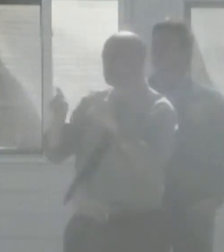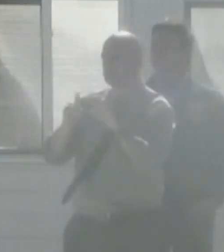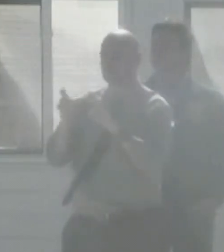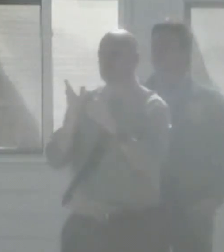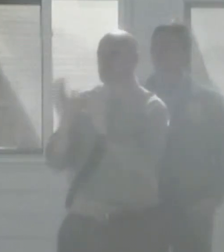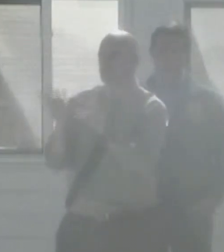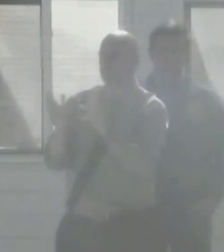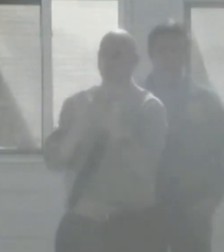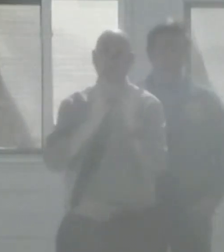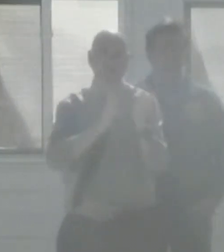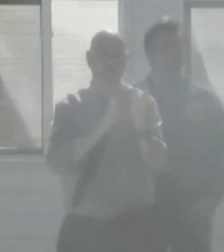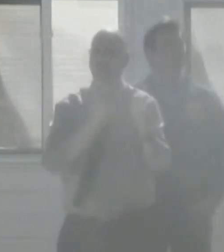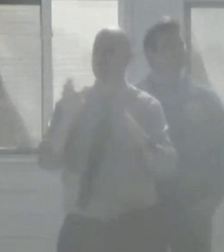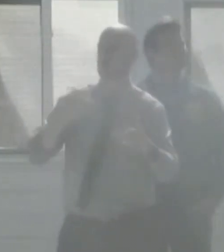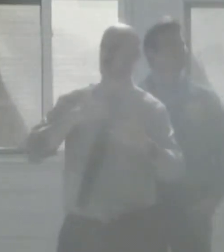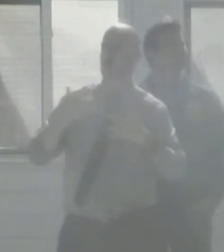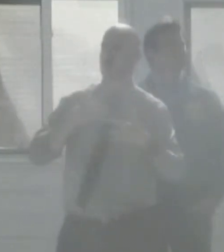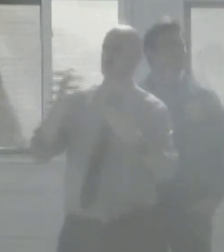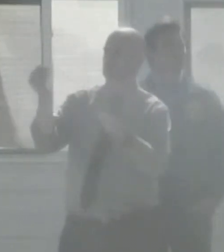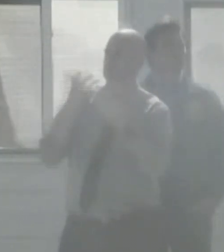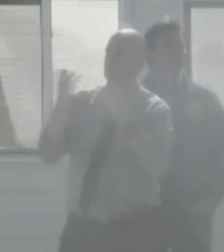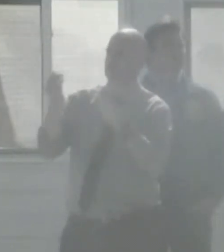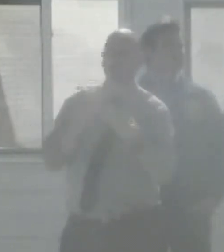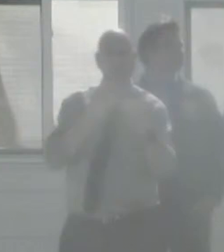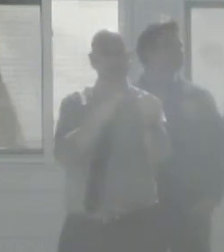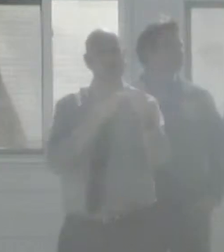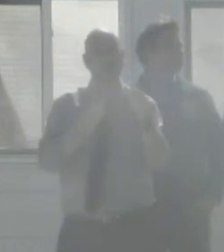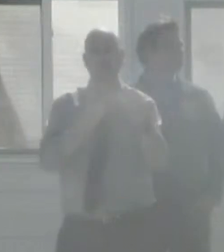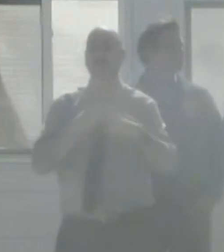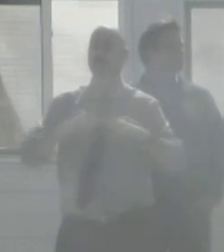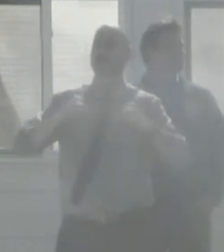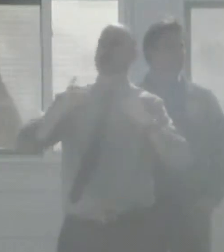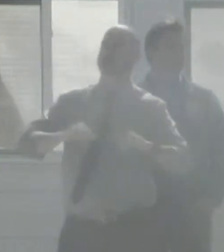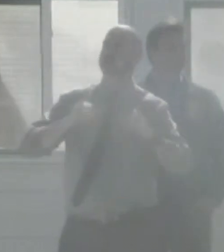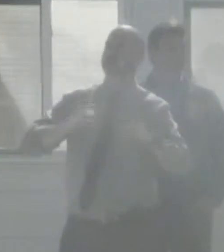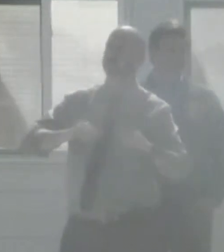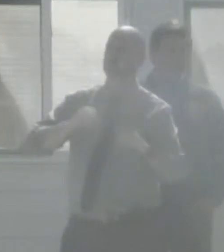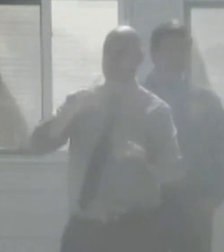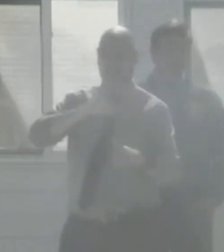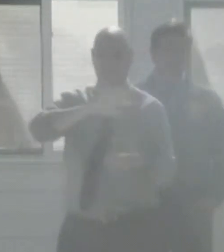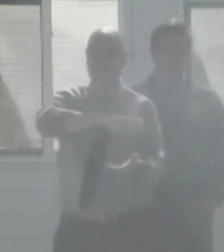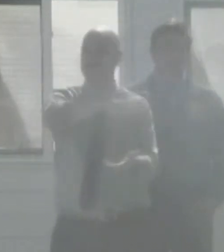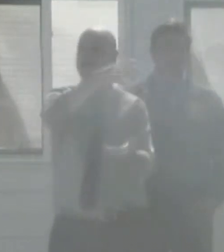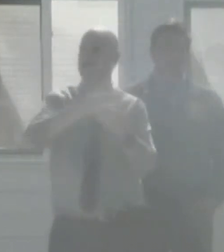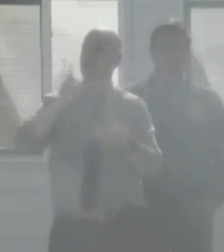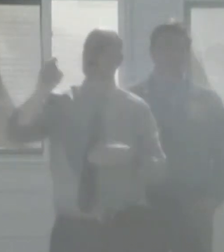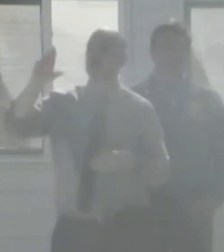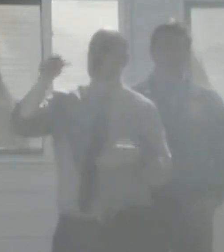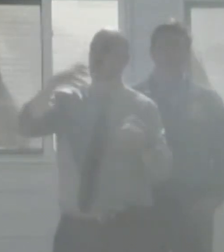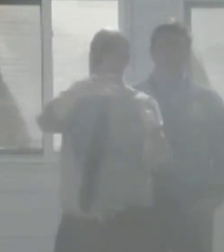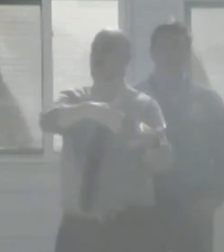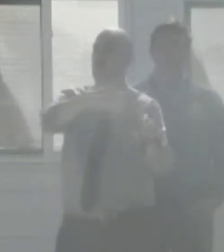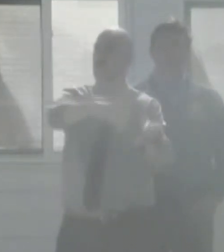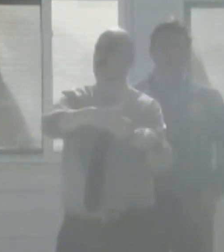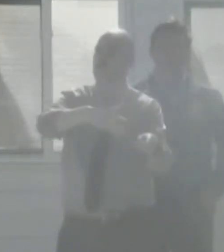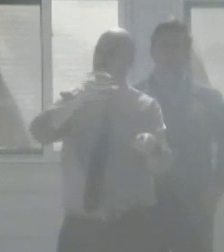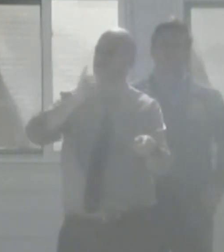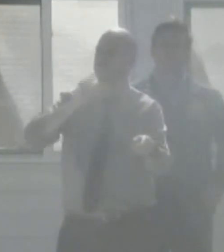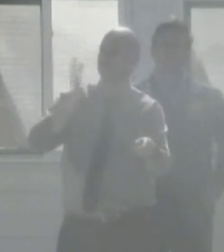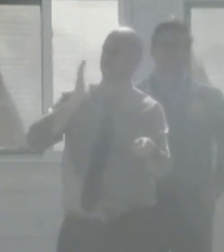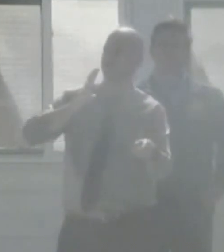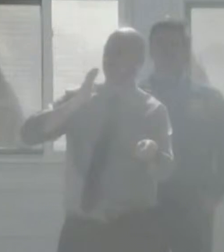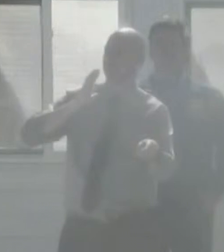heard continues to be the debris removal. The governor and I had a conversation about this pre-storm, and I assured him that we are going